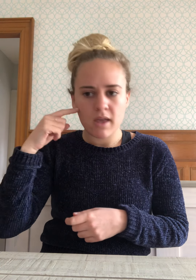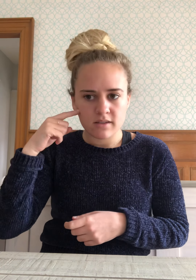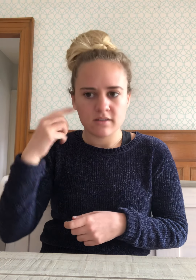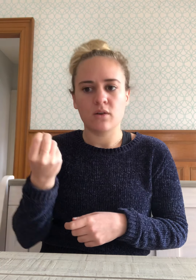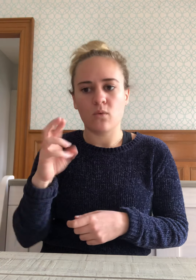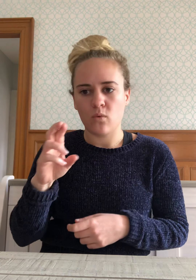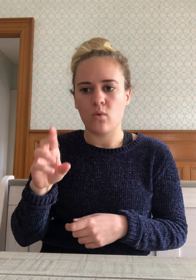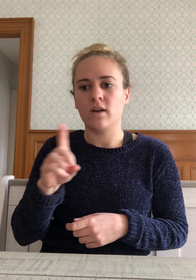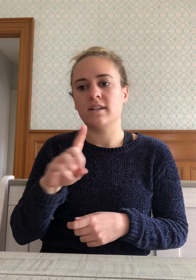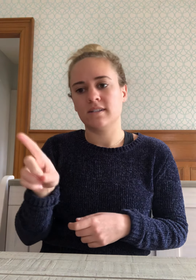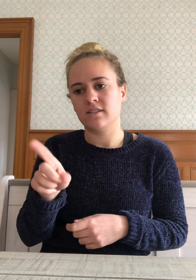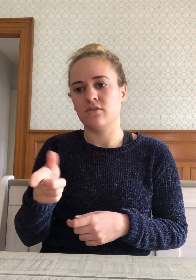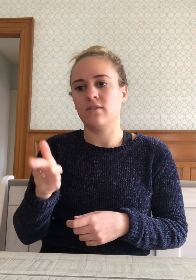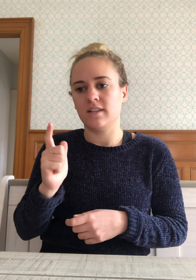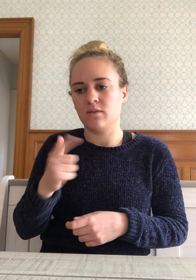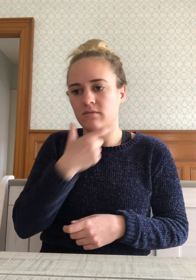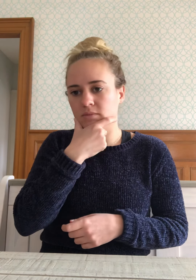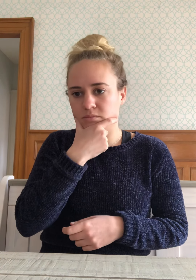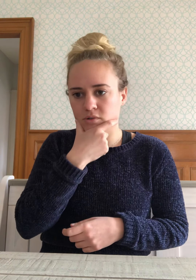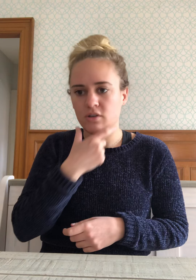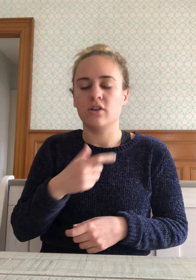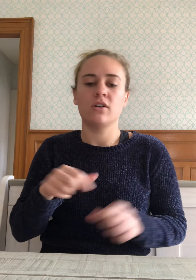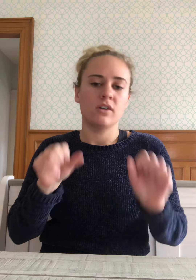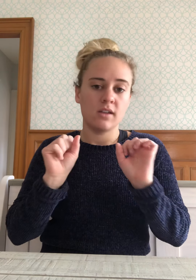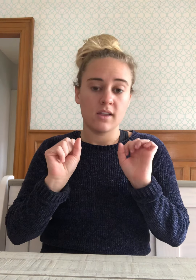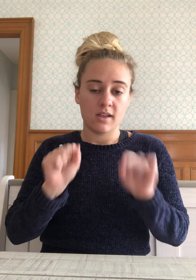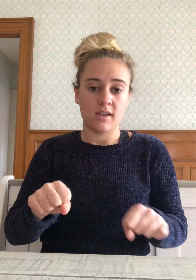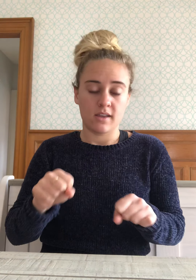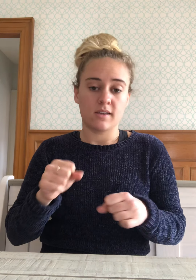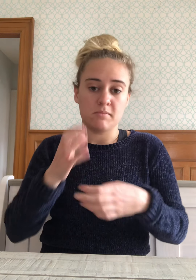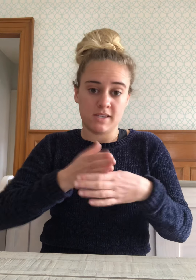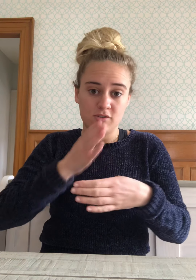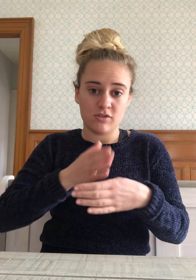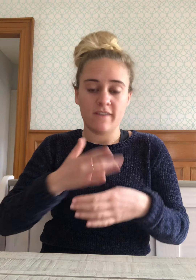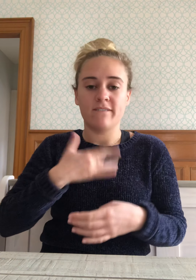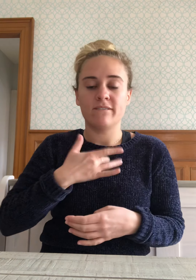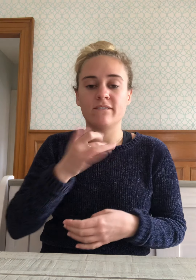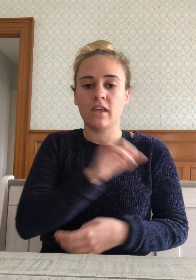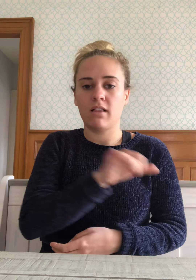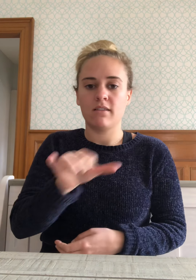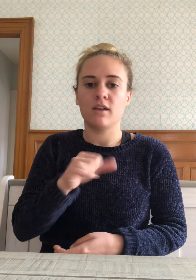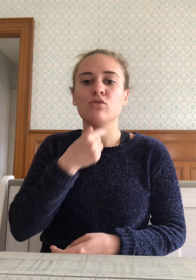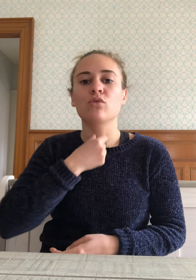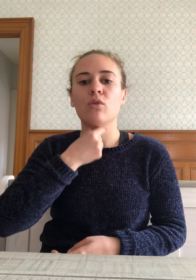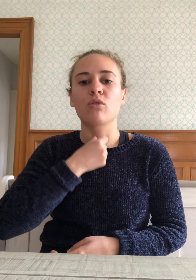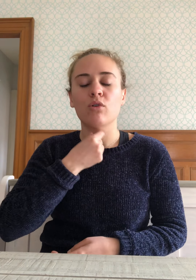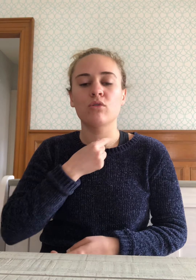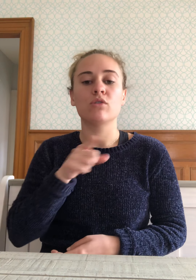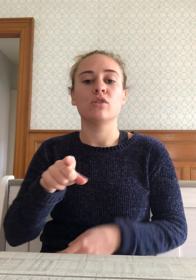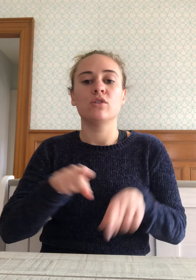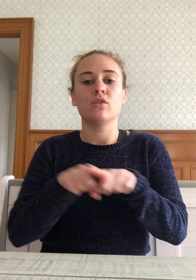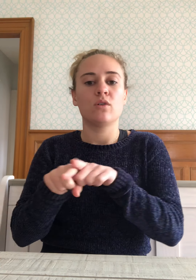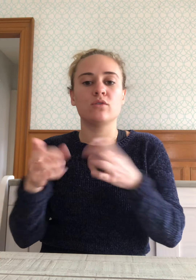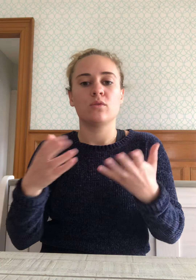they're ulcerated or irritated as sore throat. Also, you want to be sure your denture is not on the pterygomandibular